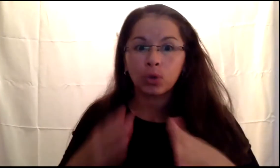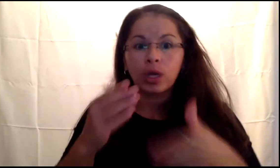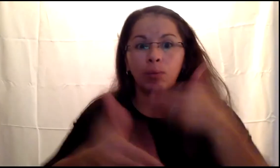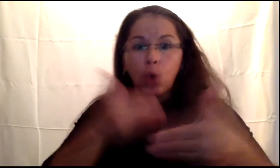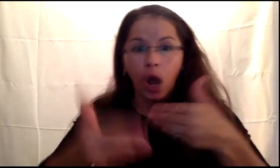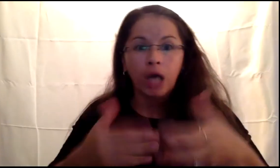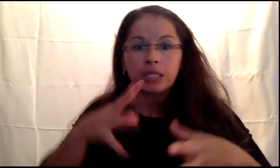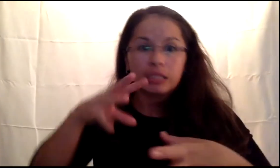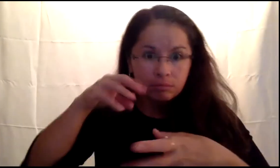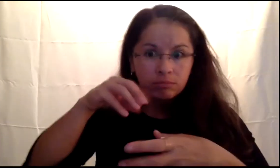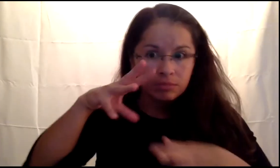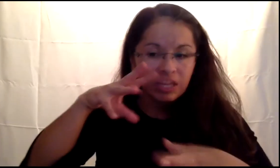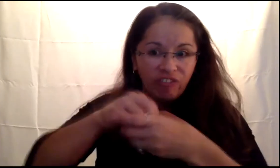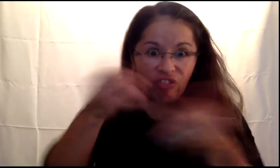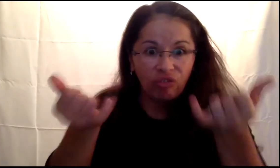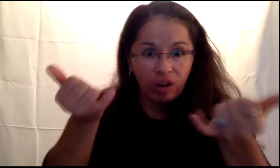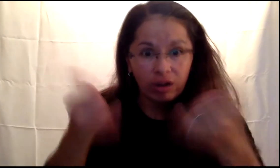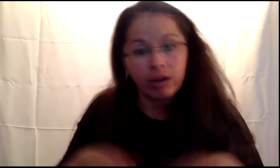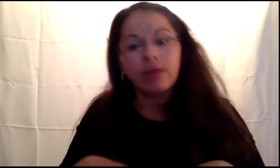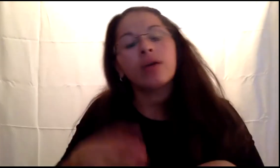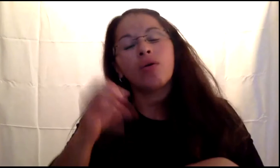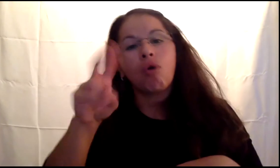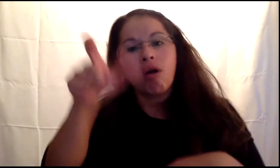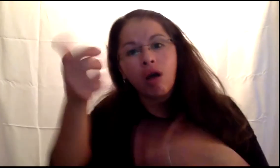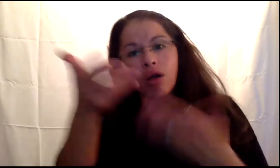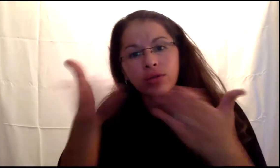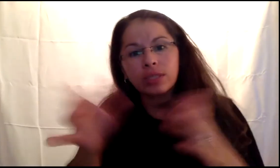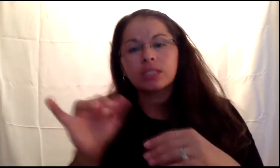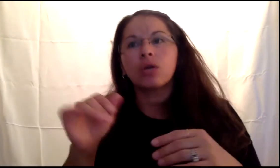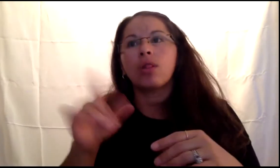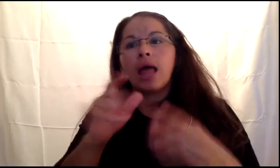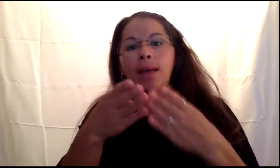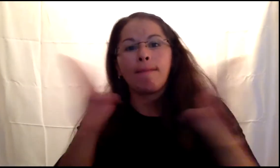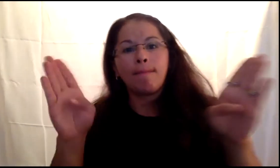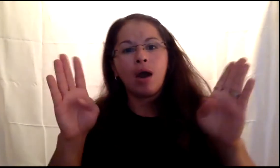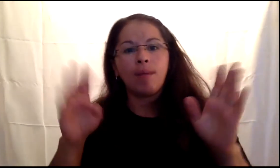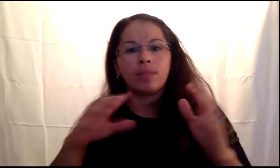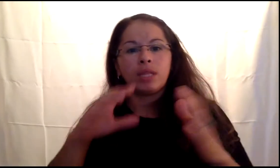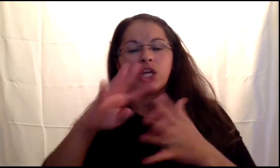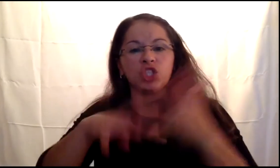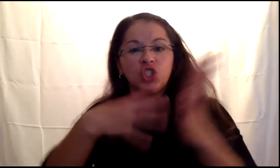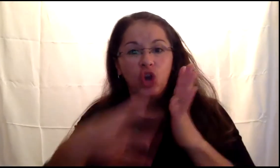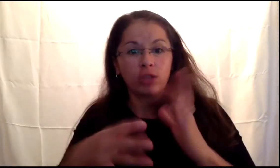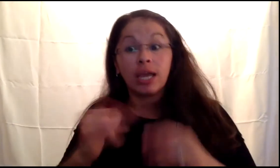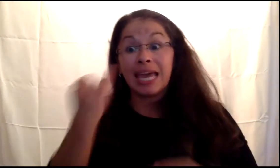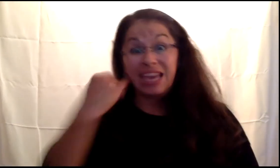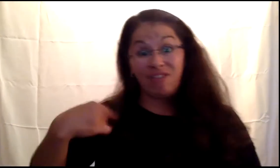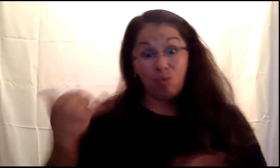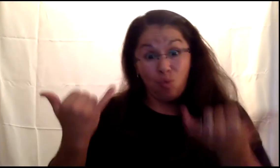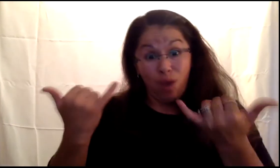with other things that we've heard about, sort of like the public charge, meaning if I'm applying to become a citizen or a resident, is that going to